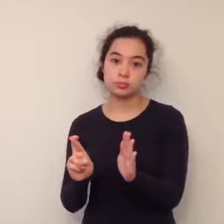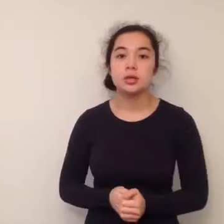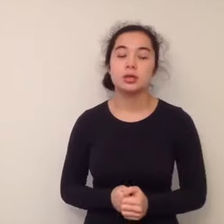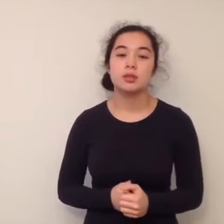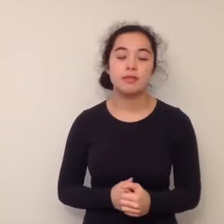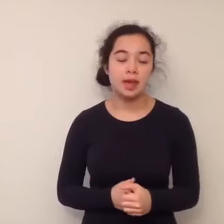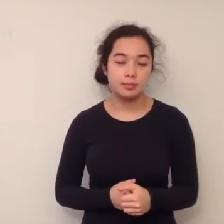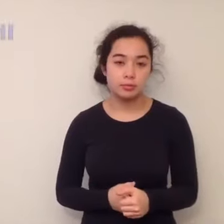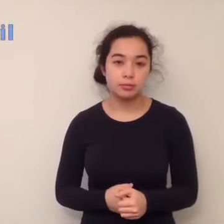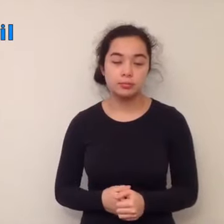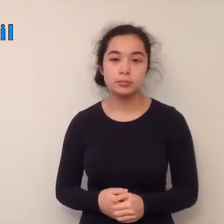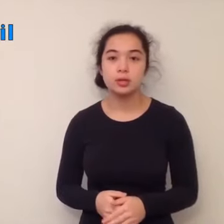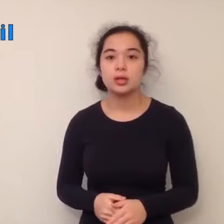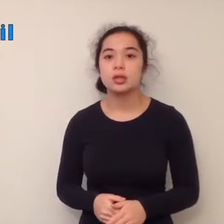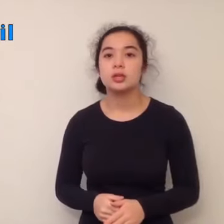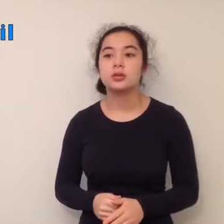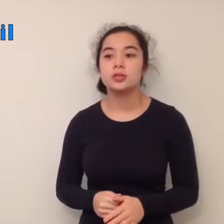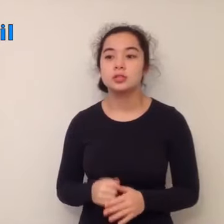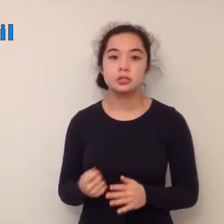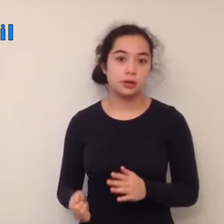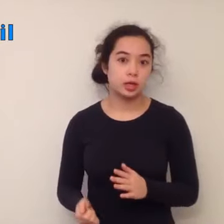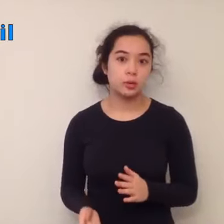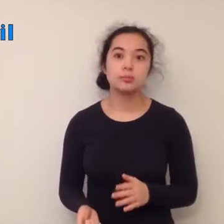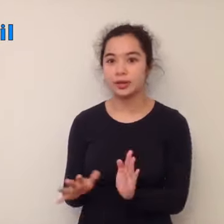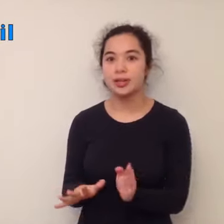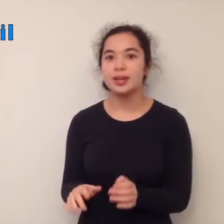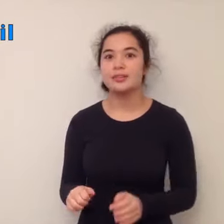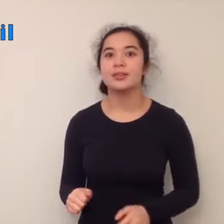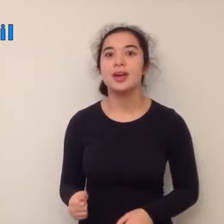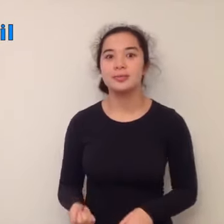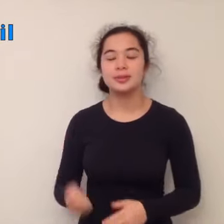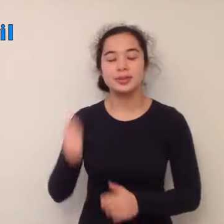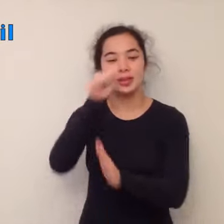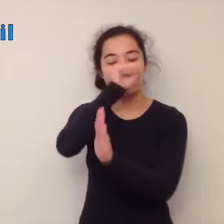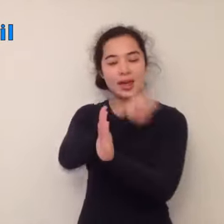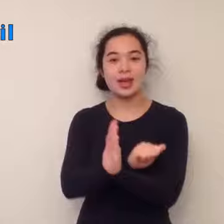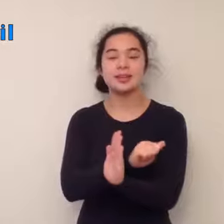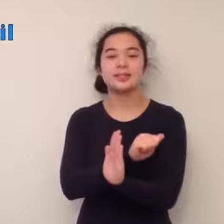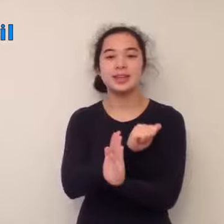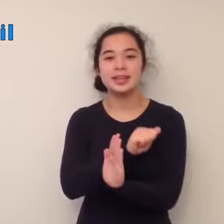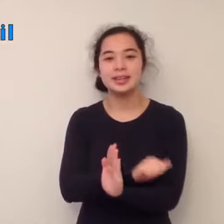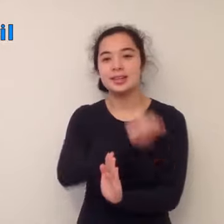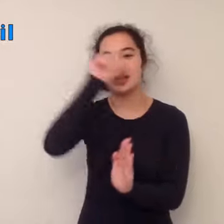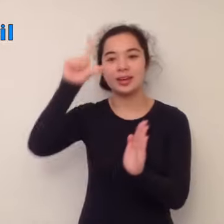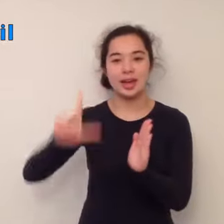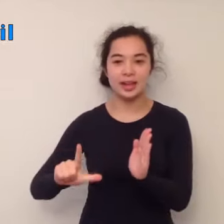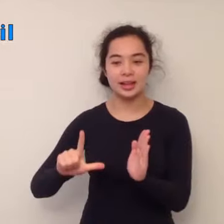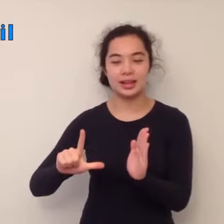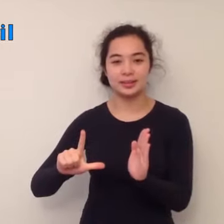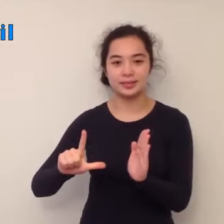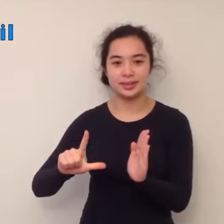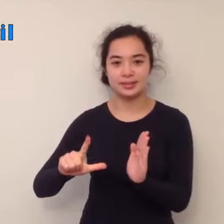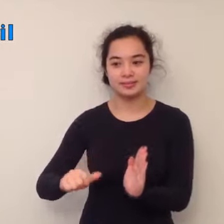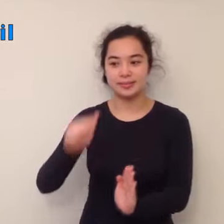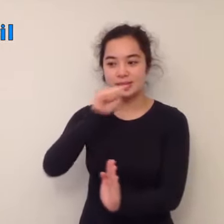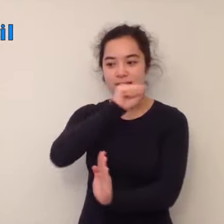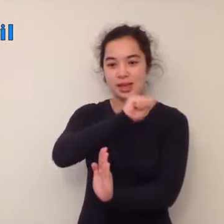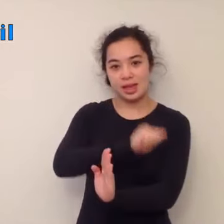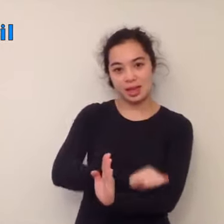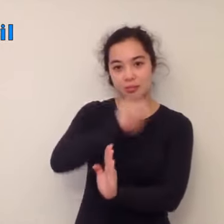And then for April, this is an irregular one. For April, you take your A hand over here, take your L hand over here.